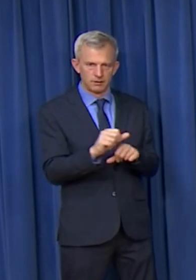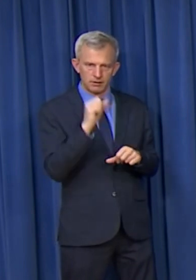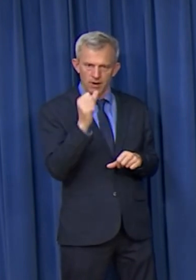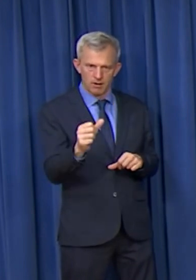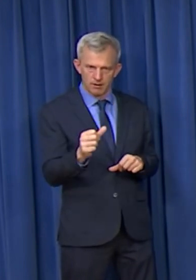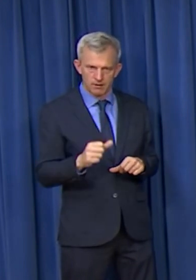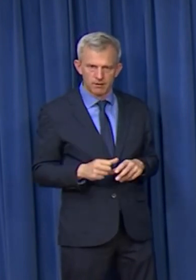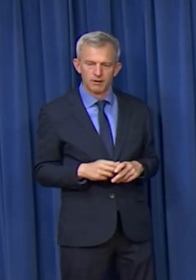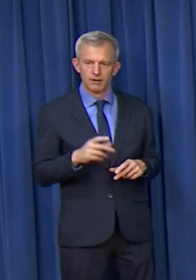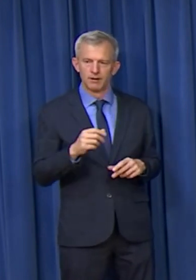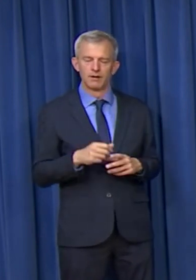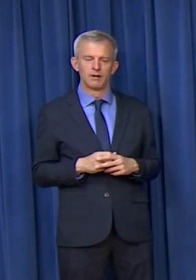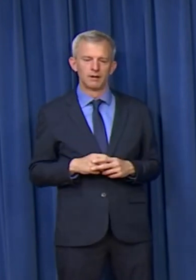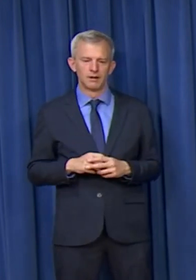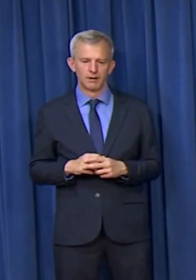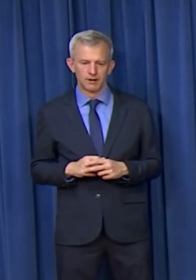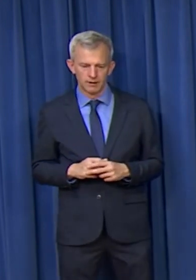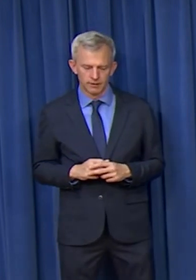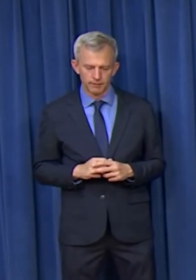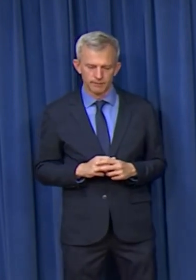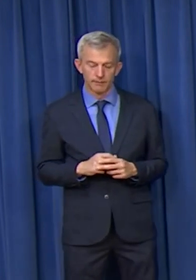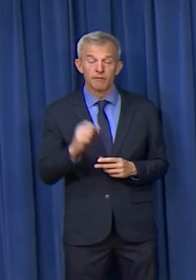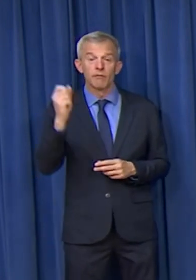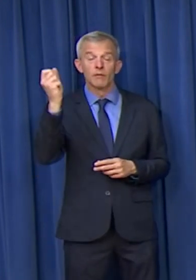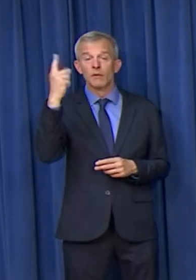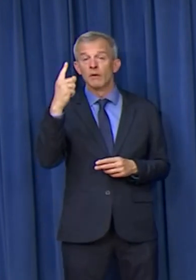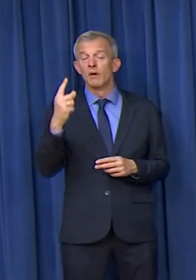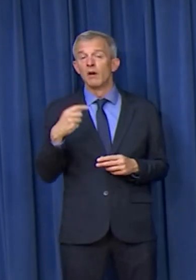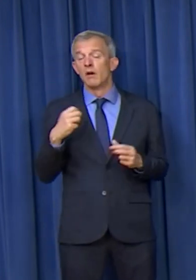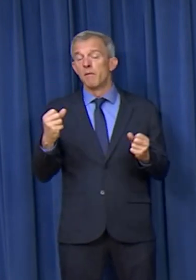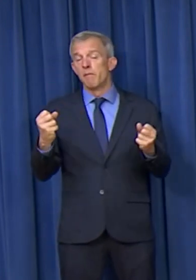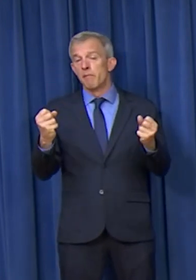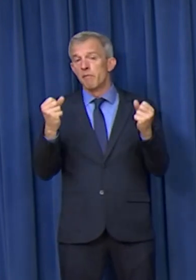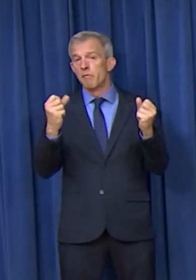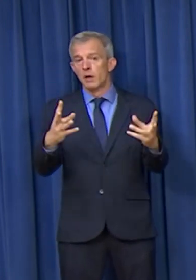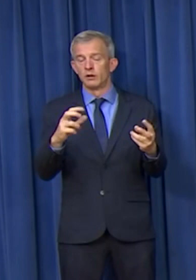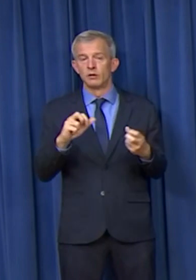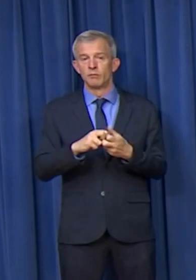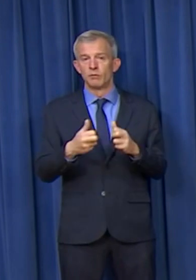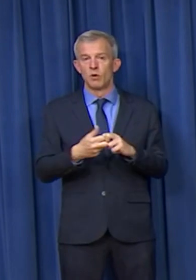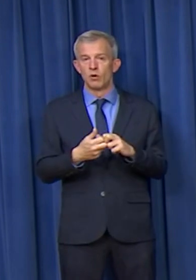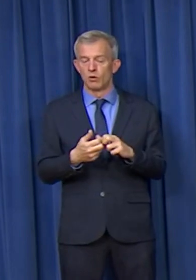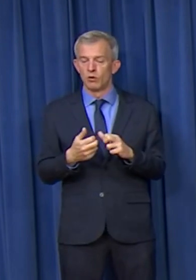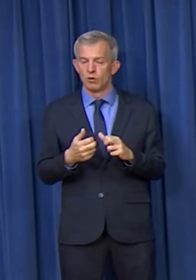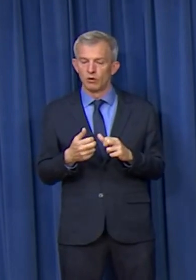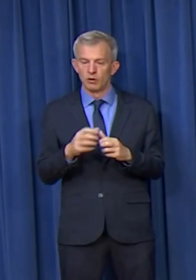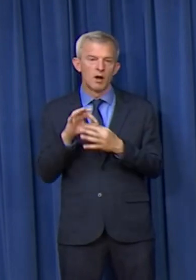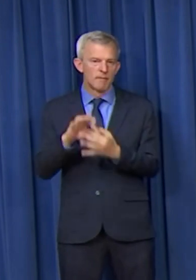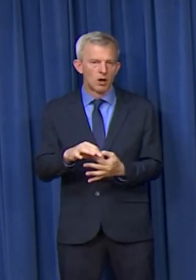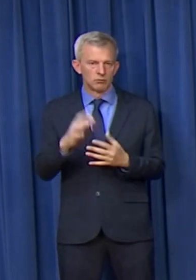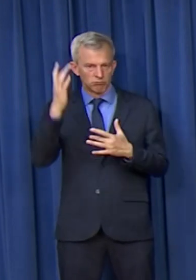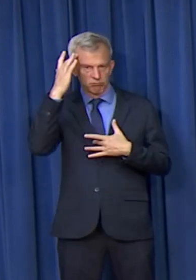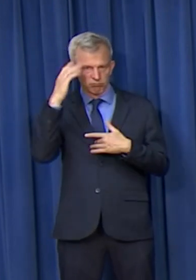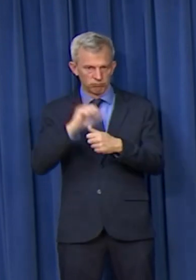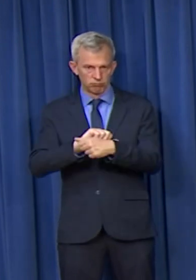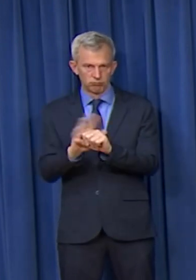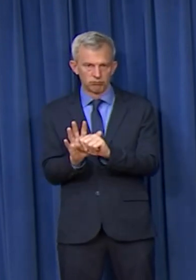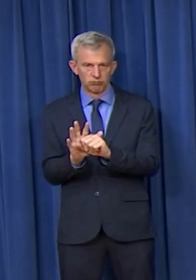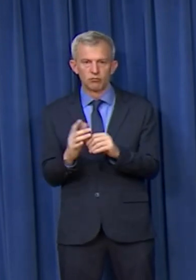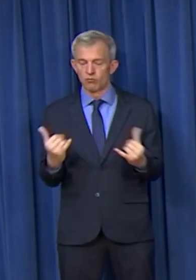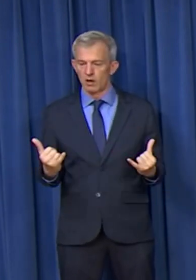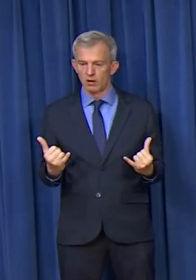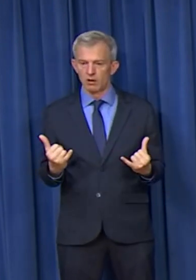said. Now, there are many issues surrounding COVID-19 right now on which our office